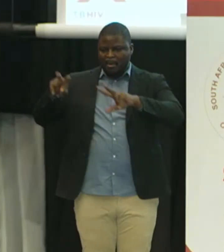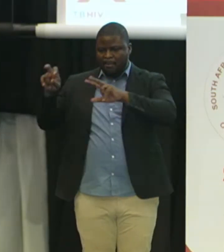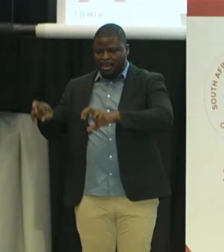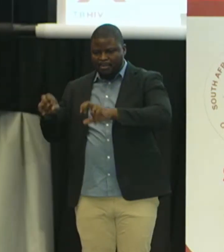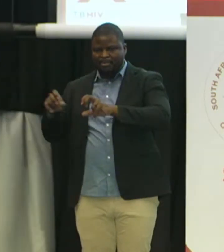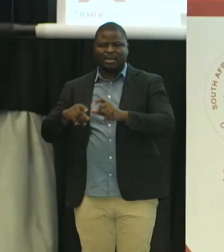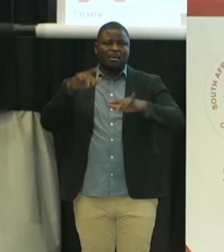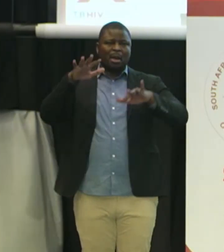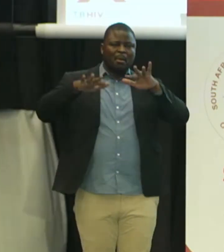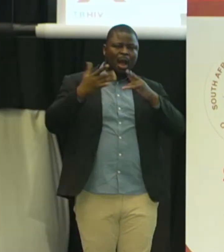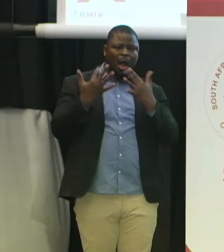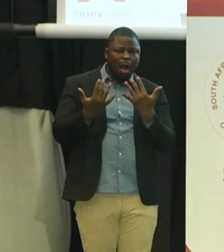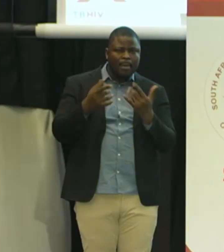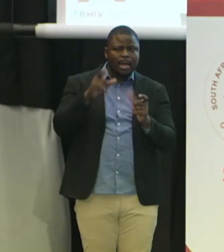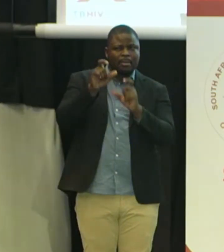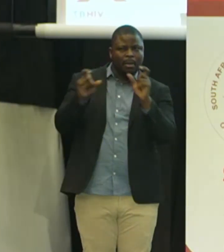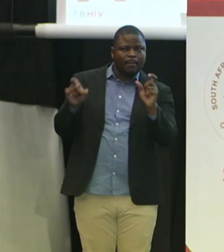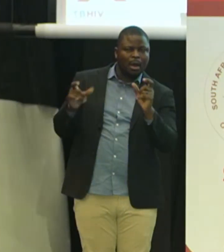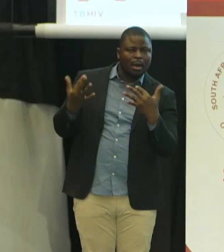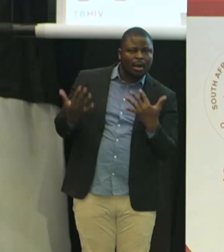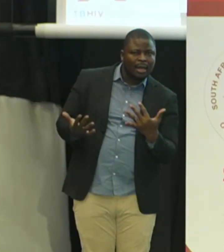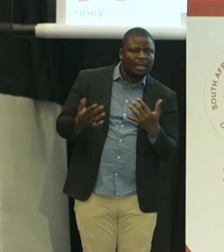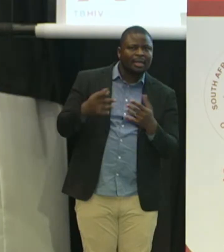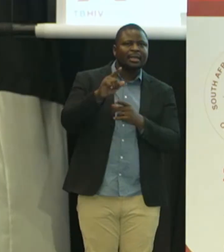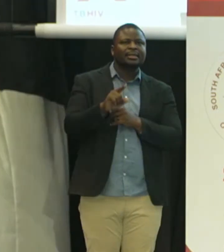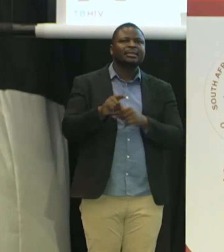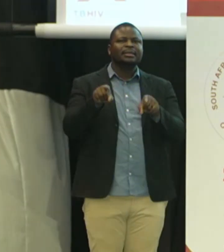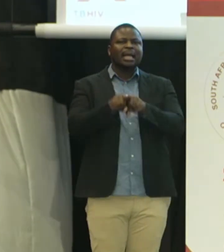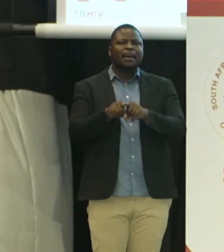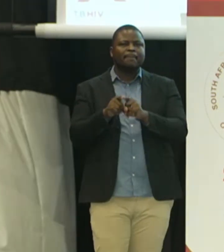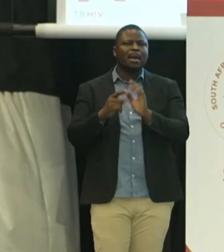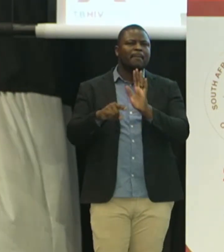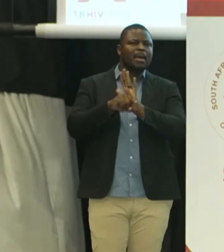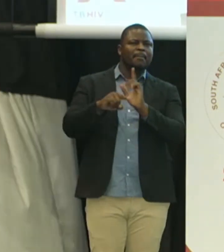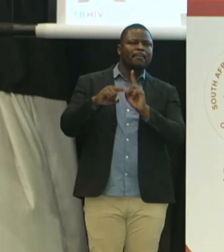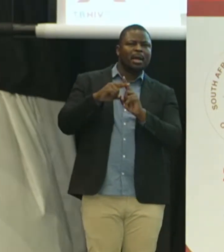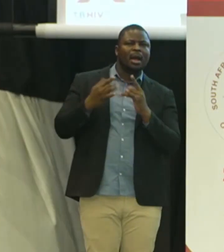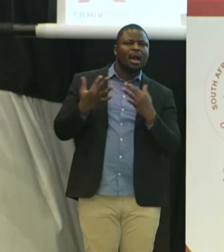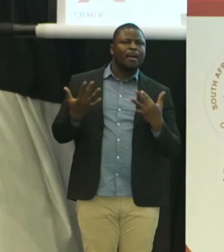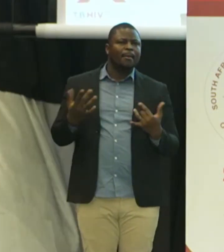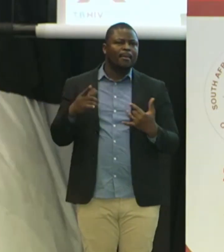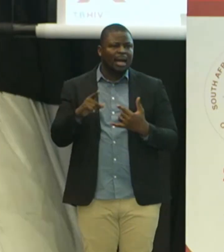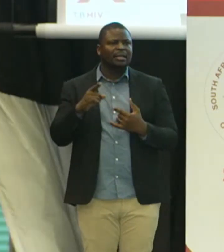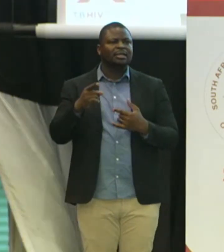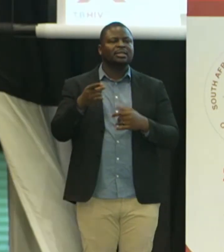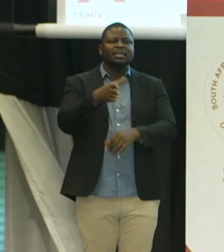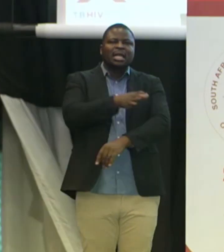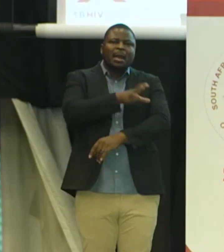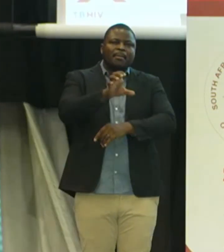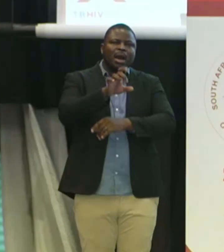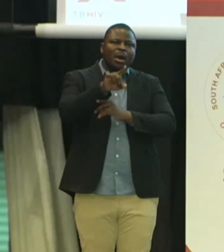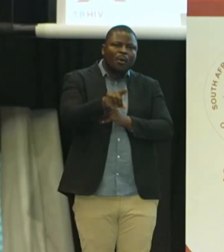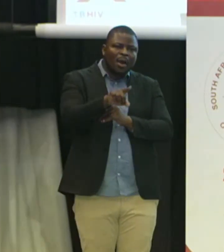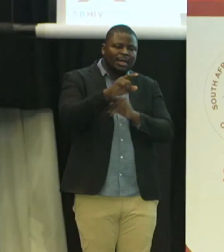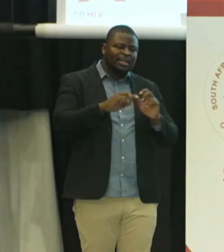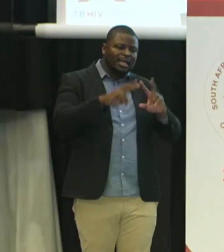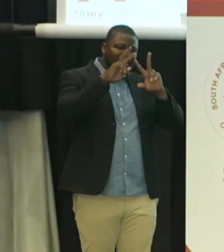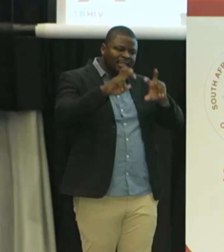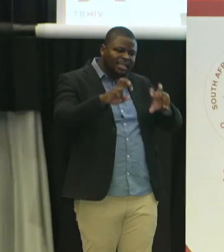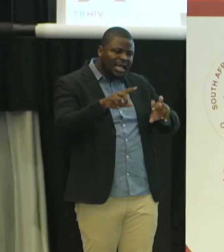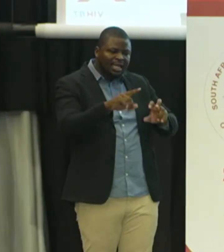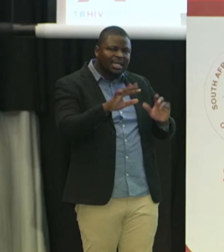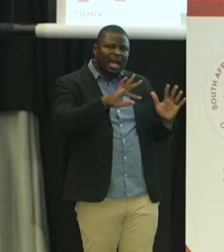population size, on prior prevalence estimates, and to try and power our study adequately so that we could reach what we